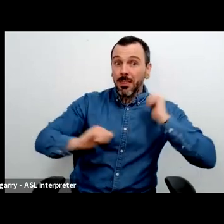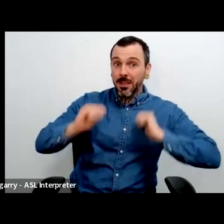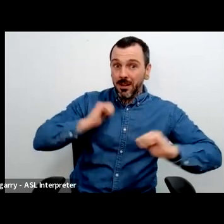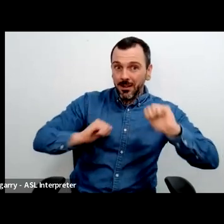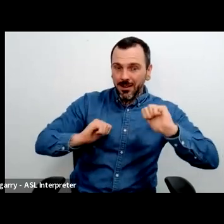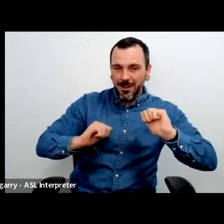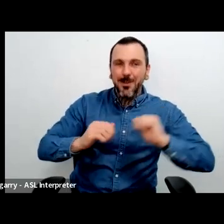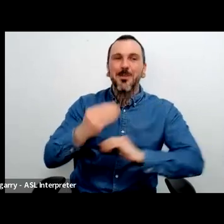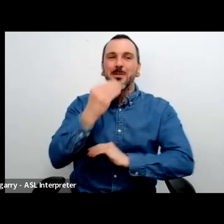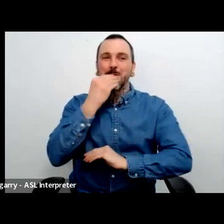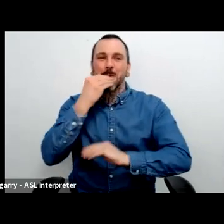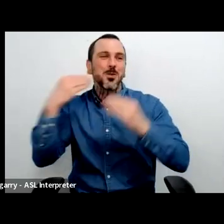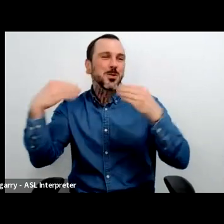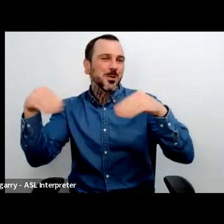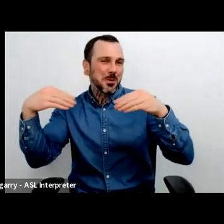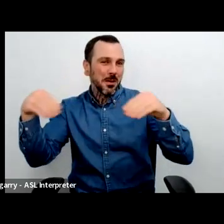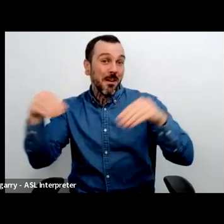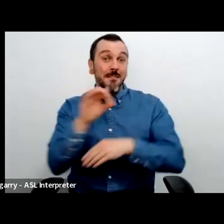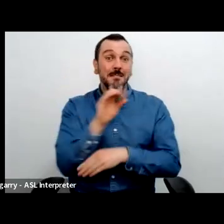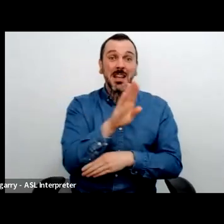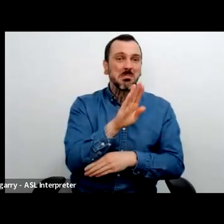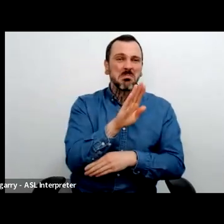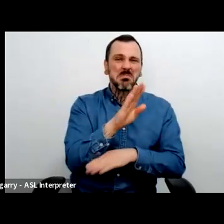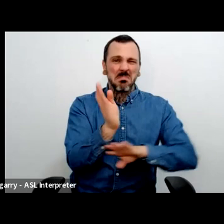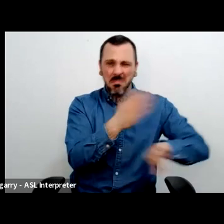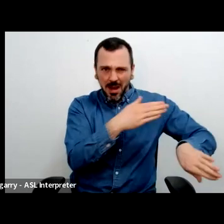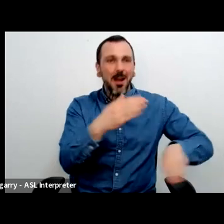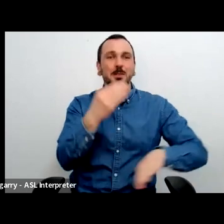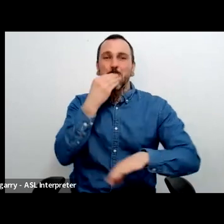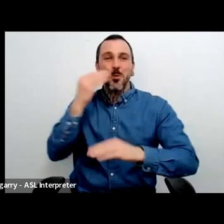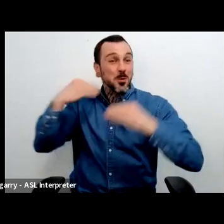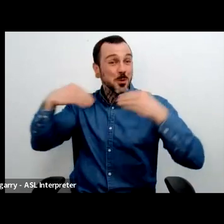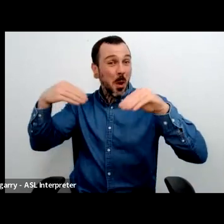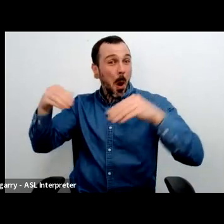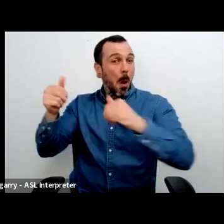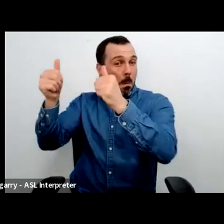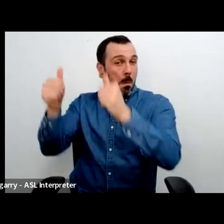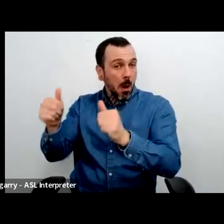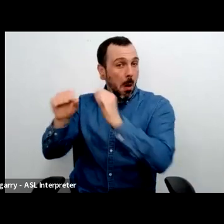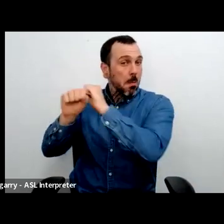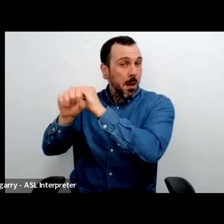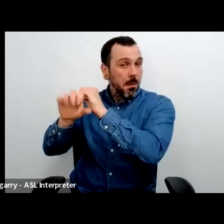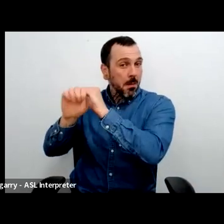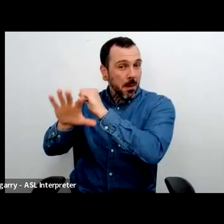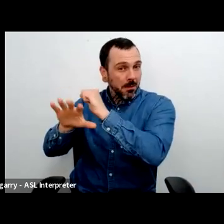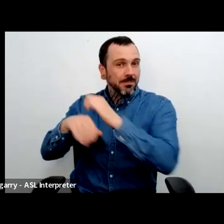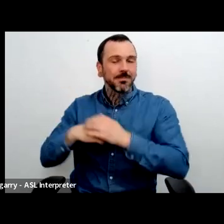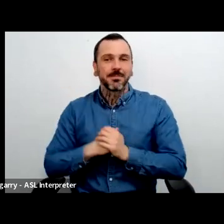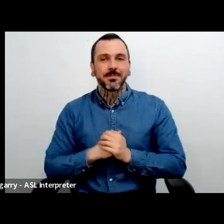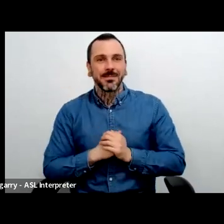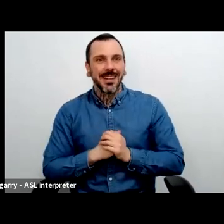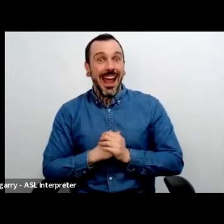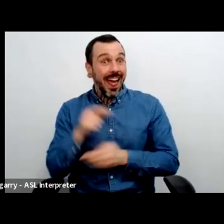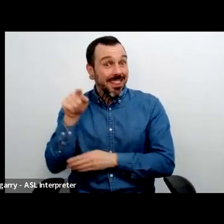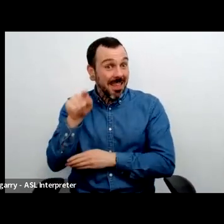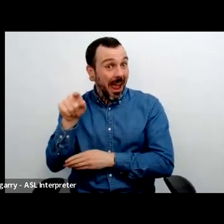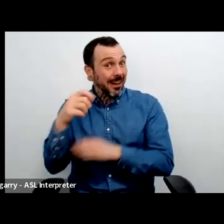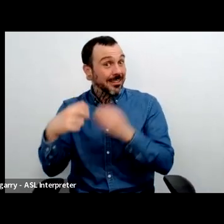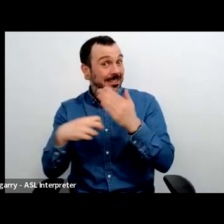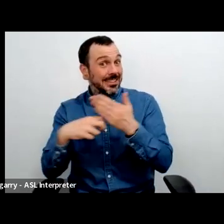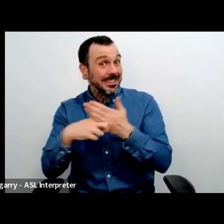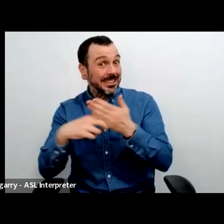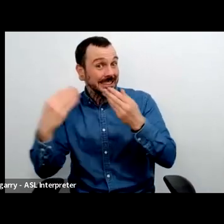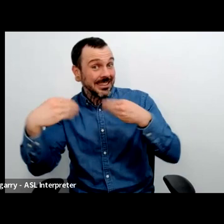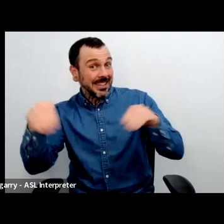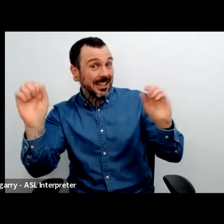ads. Even the selling of tickets can be done through grocery stores. It's cash, it's dirty, it's really hard to